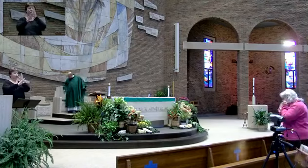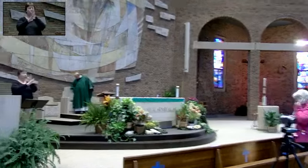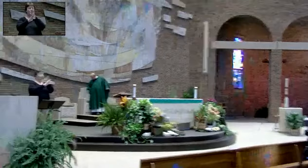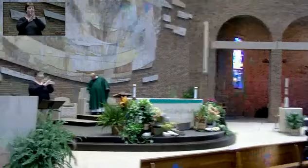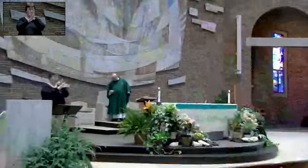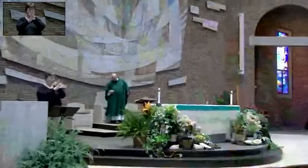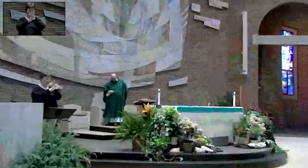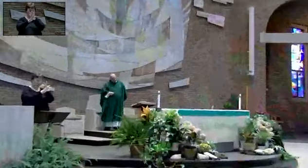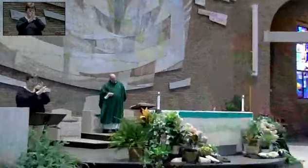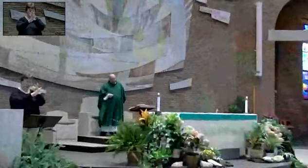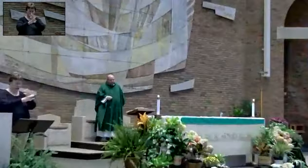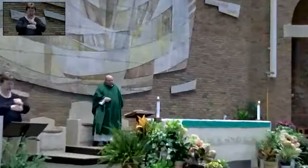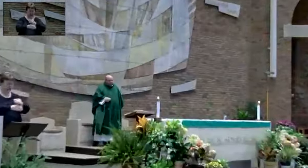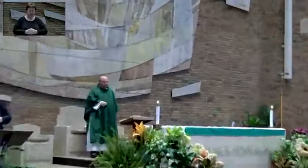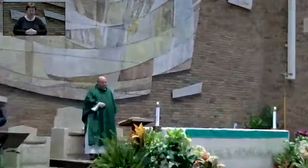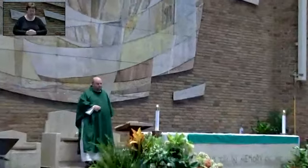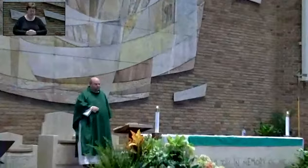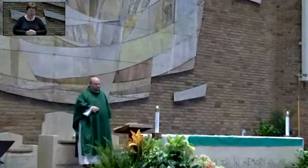the